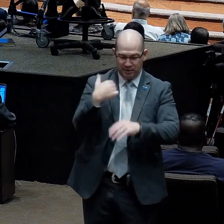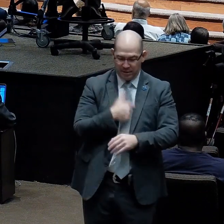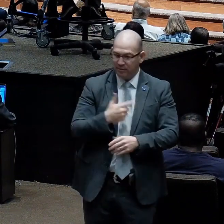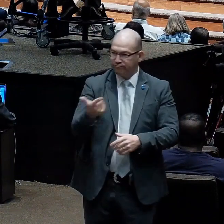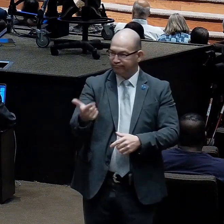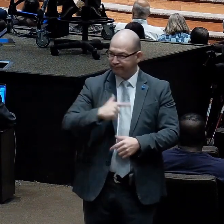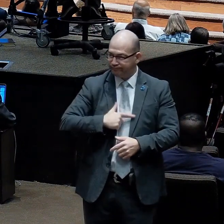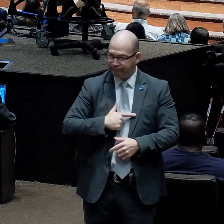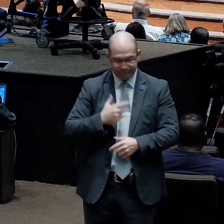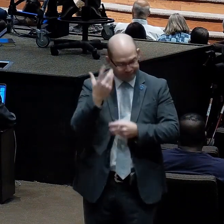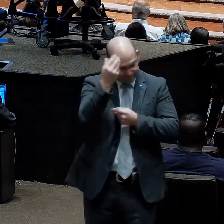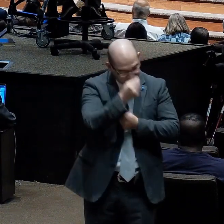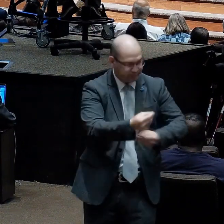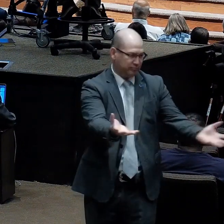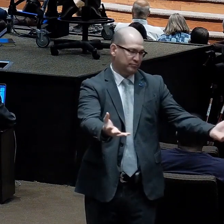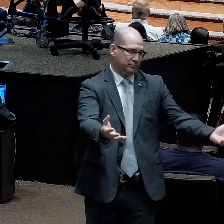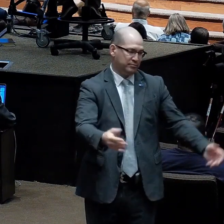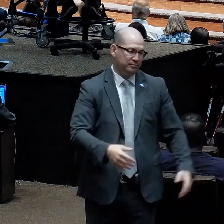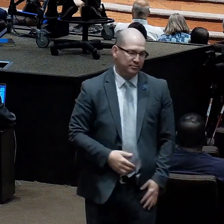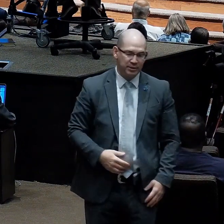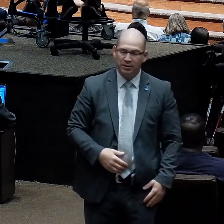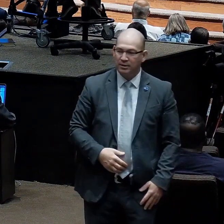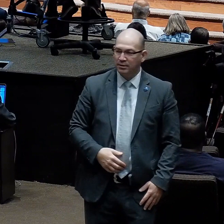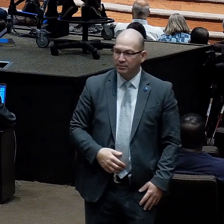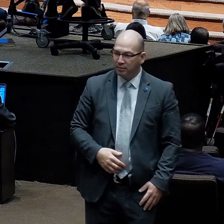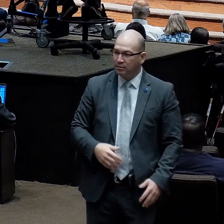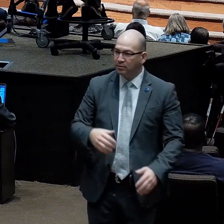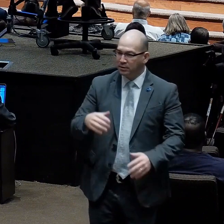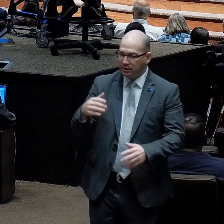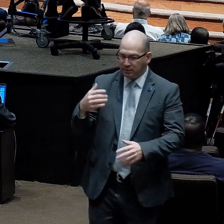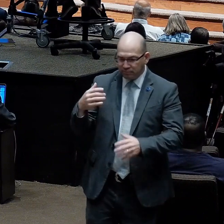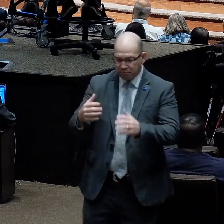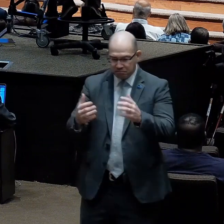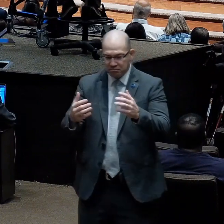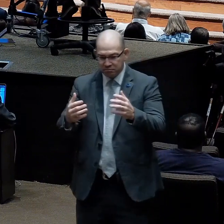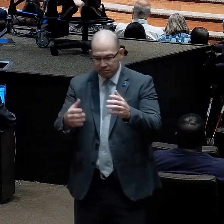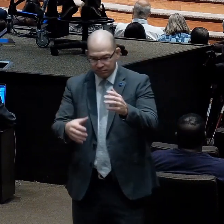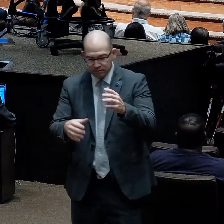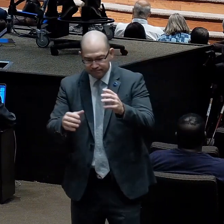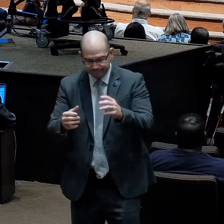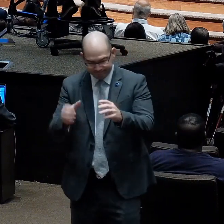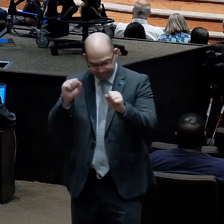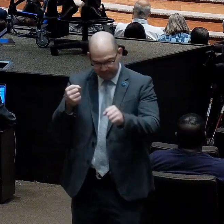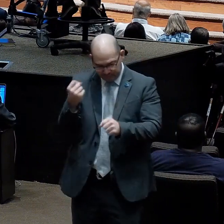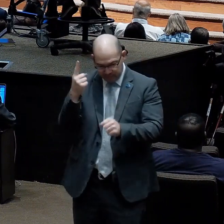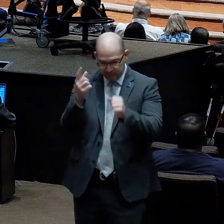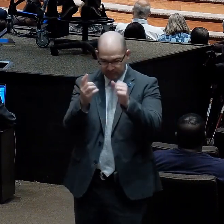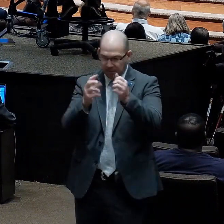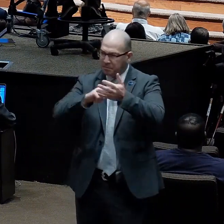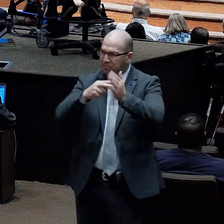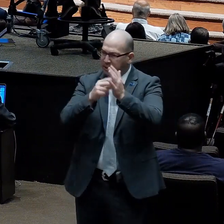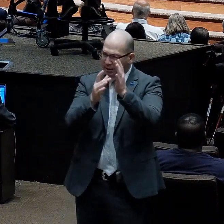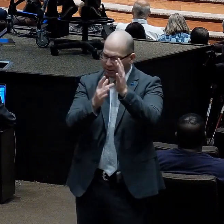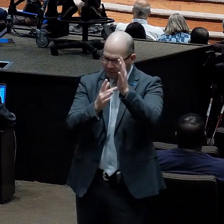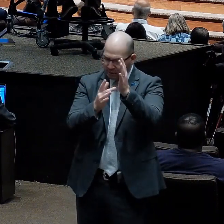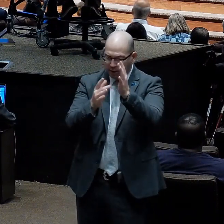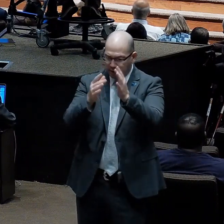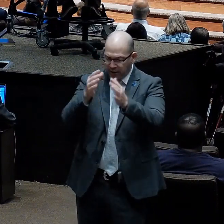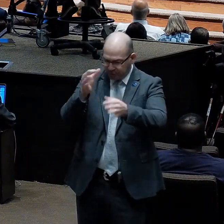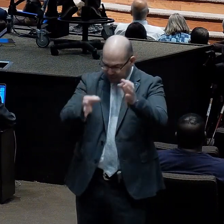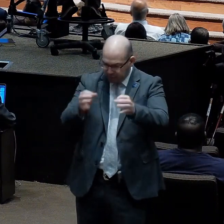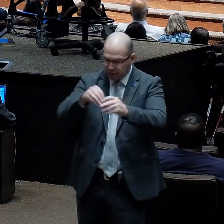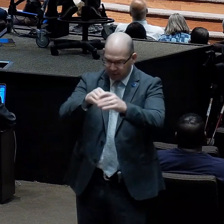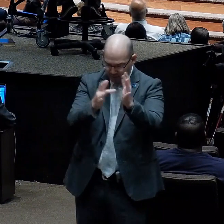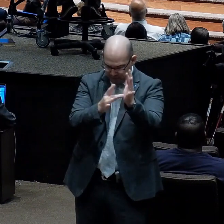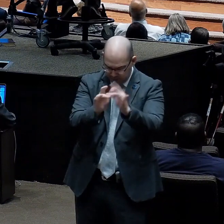justice is defined biblically. But it must be deployed mercifully. And if we're not sharing the gospel,